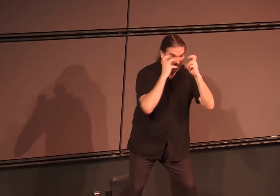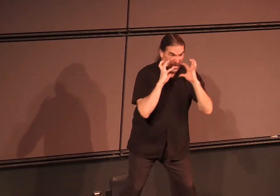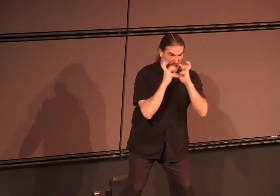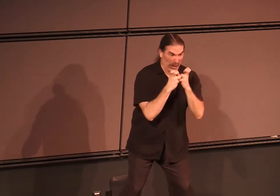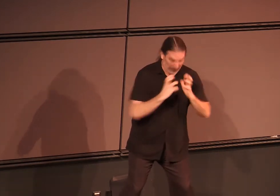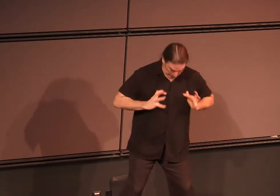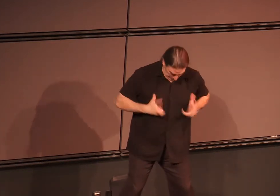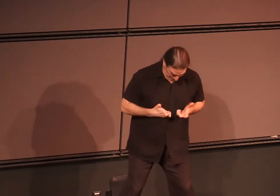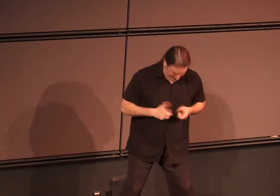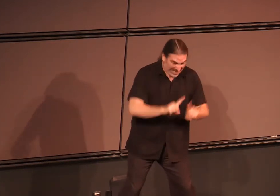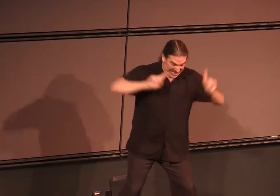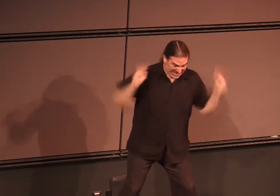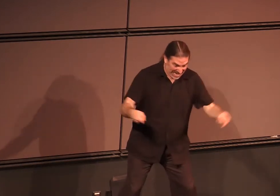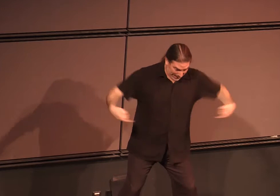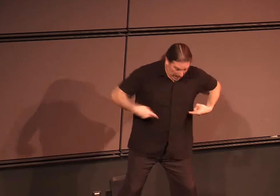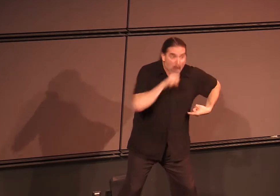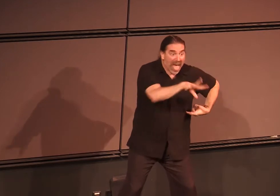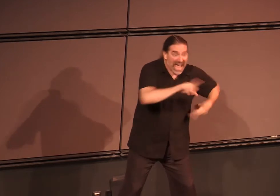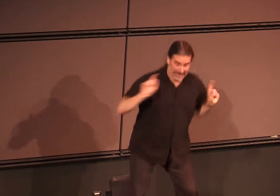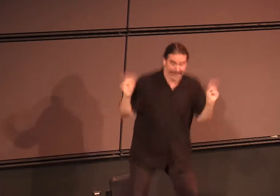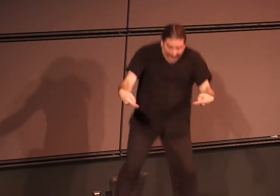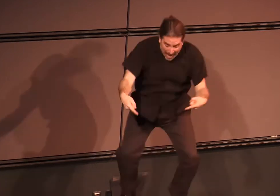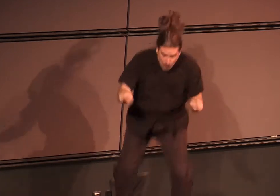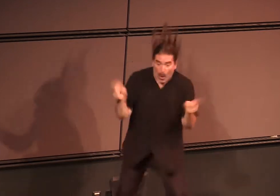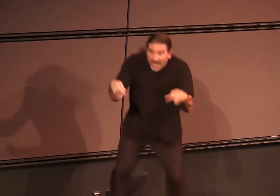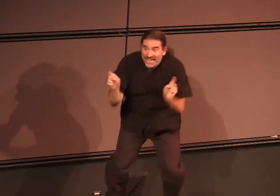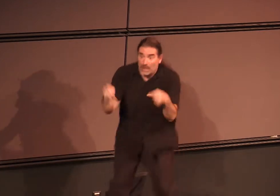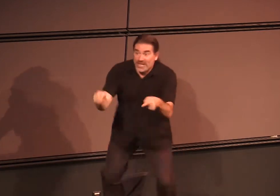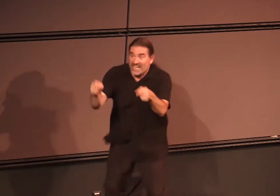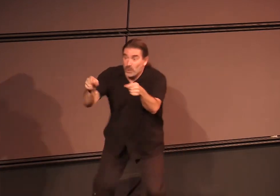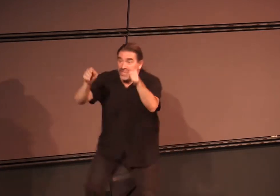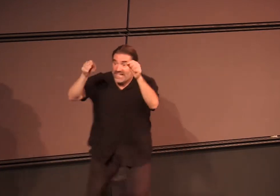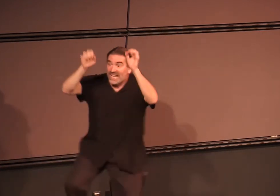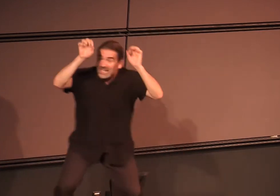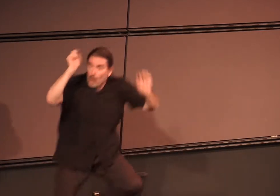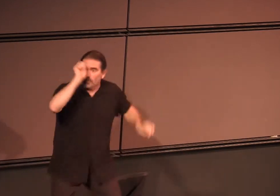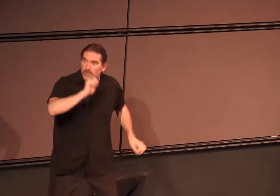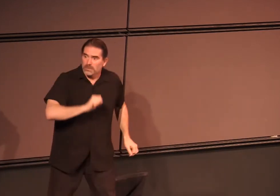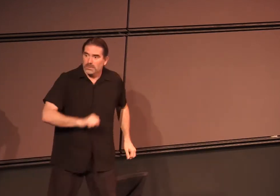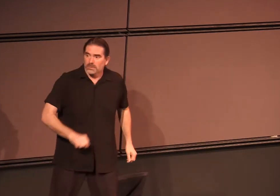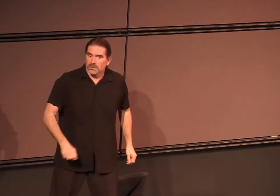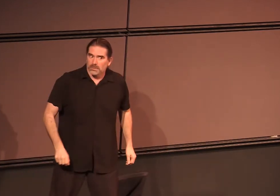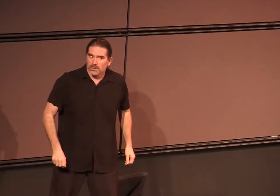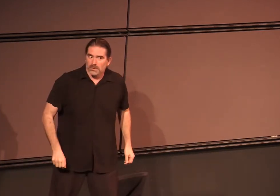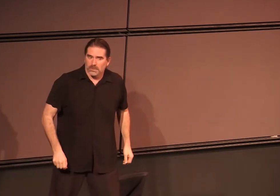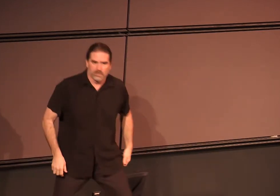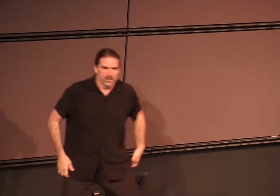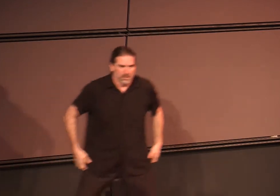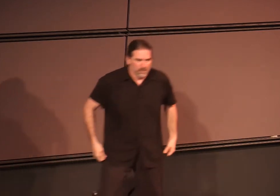ears, eyes, muzzle, chest. He leaps on the horse and spurs the horse away.